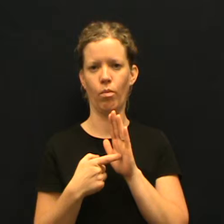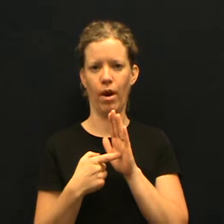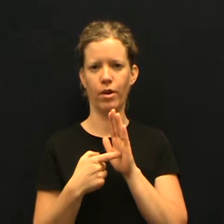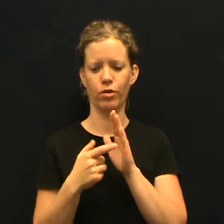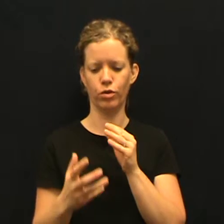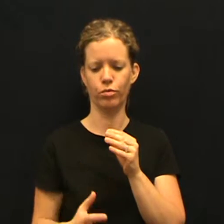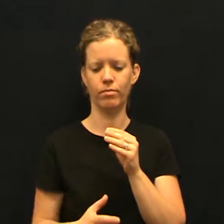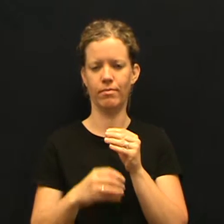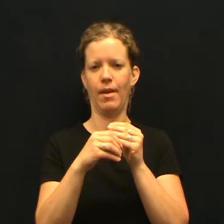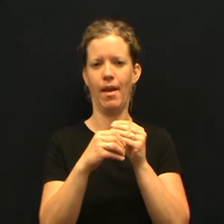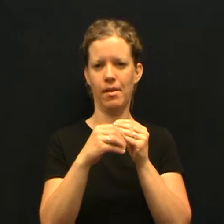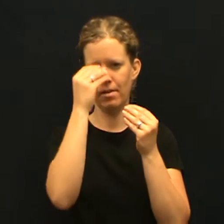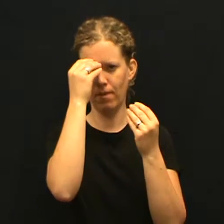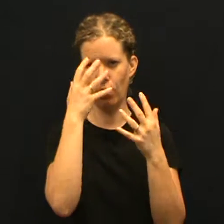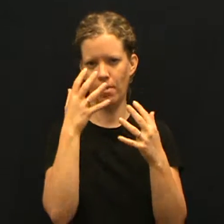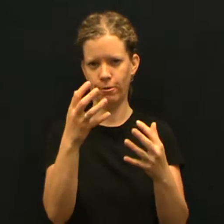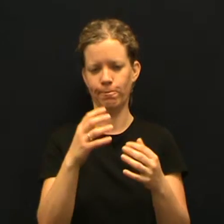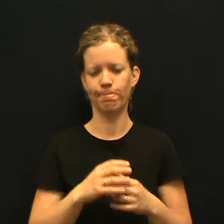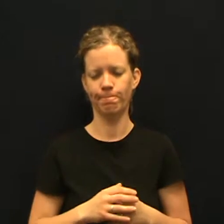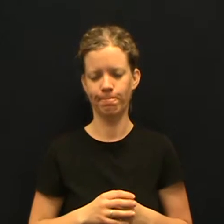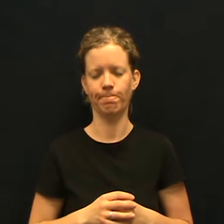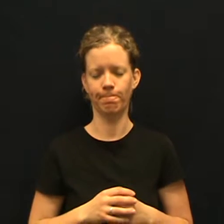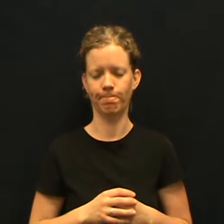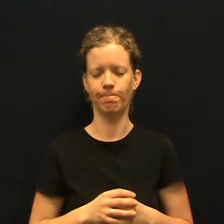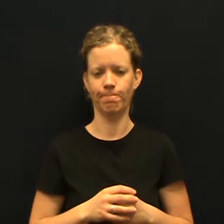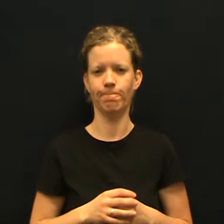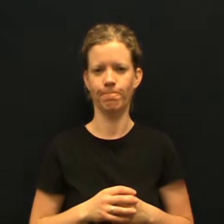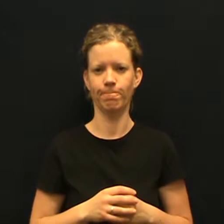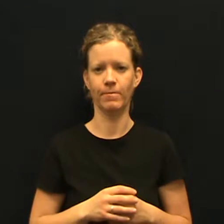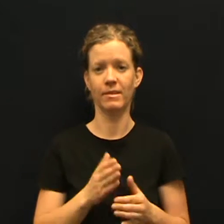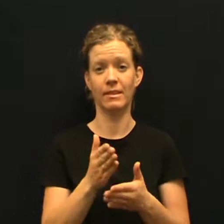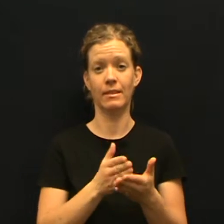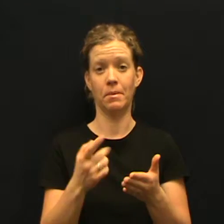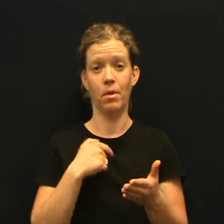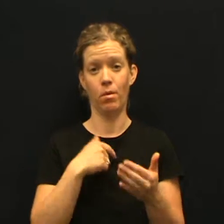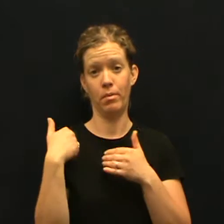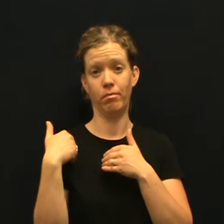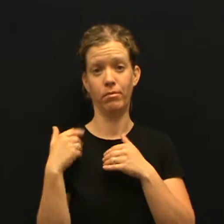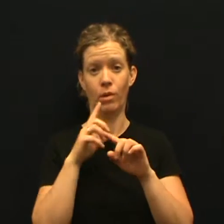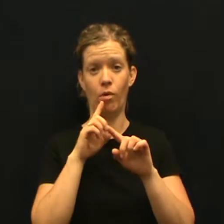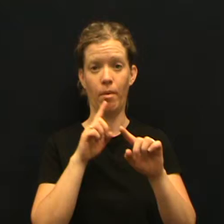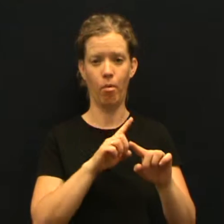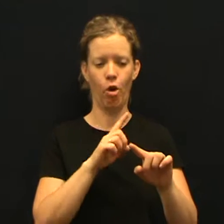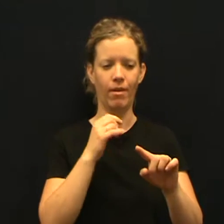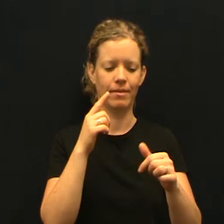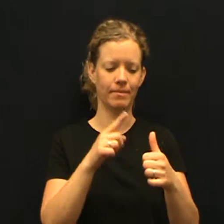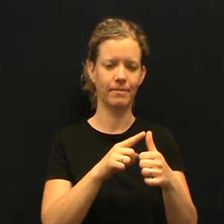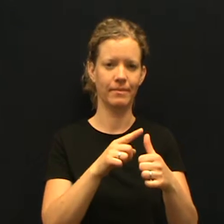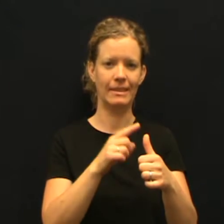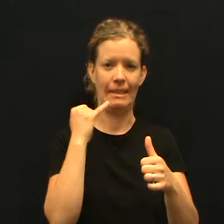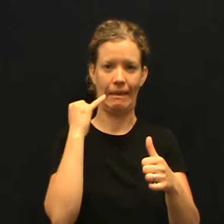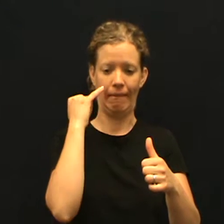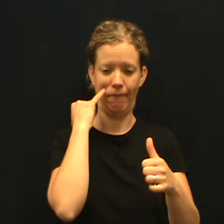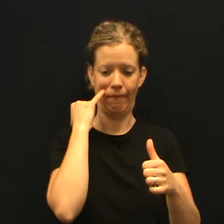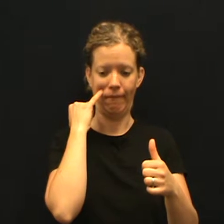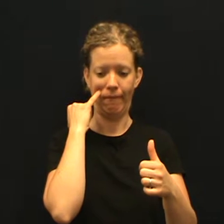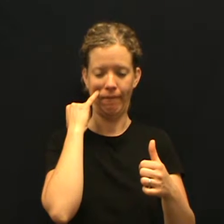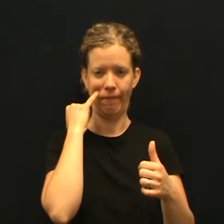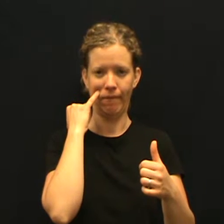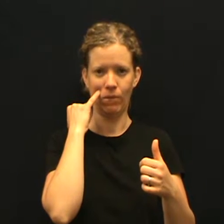information. And one of those things is whether or not we have what the cash amount was